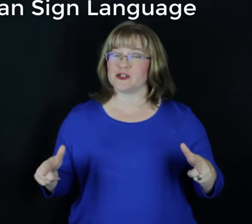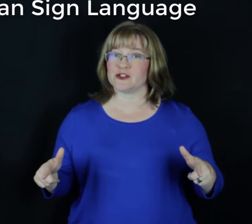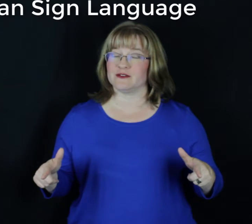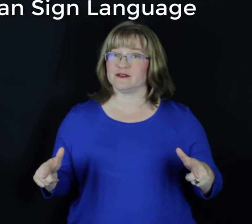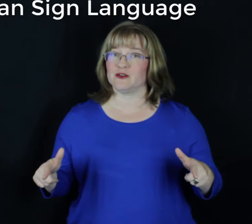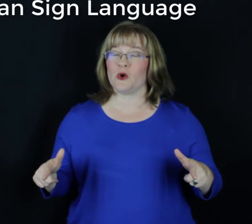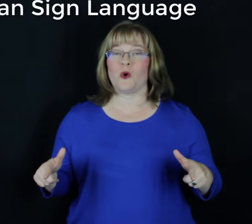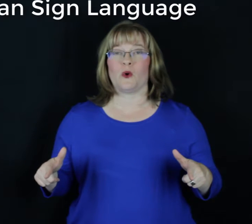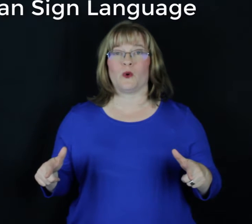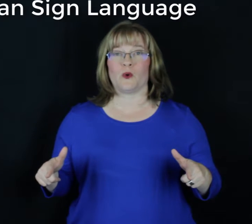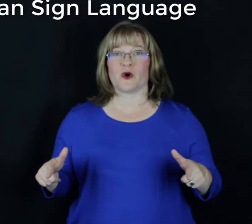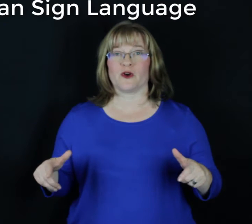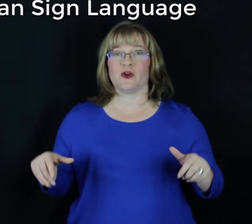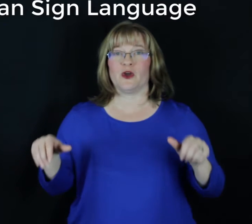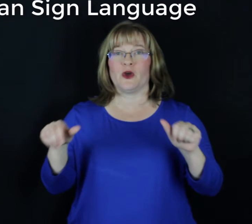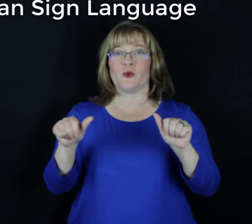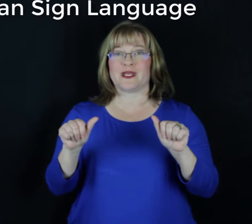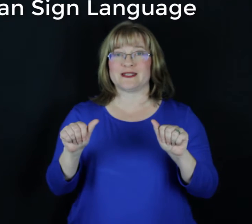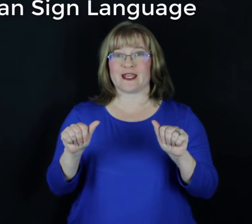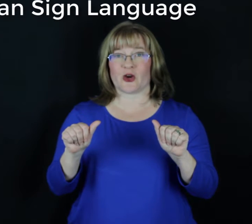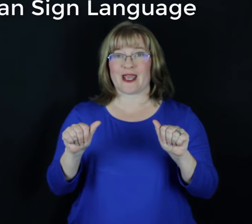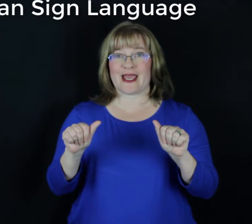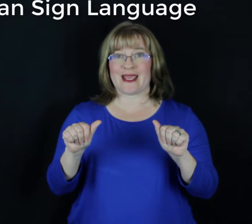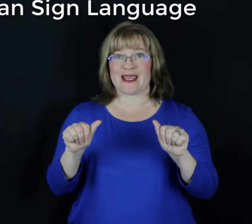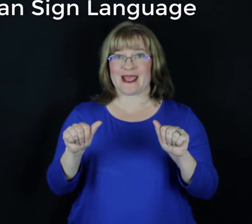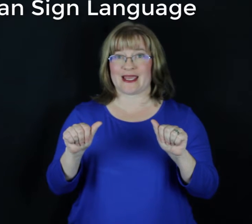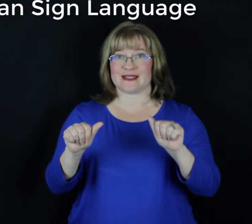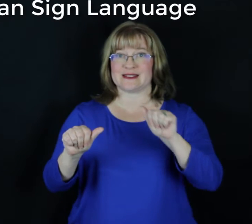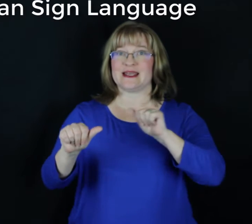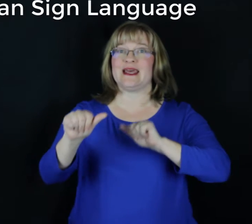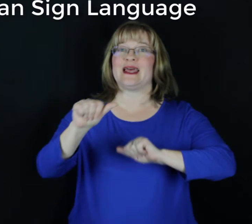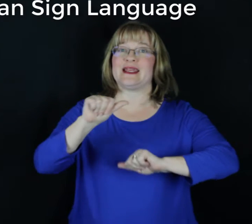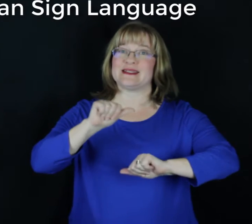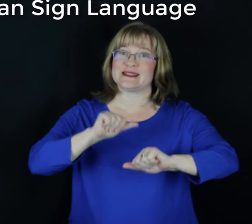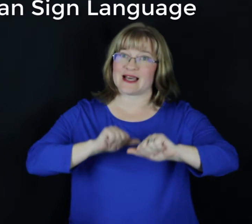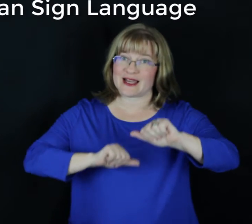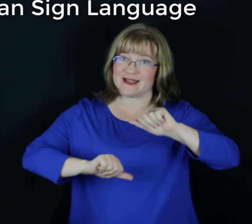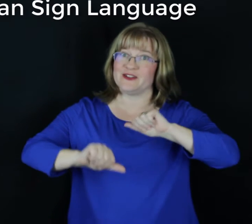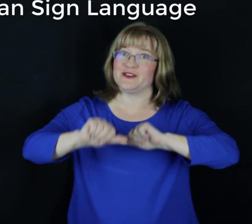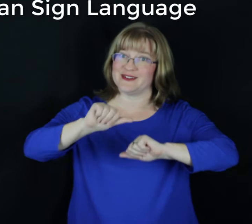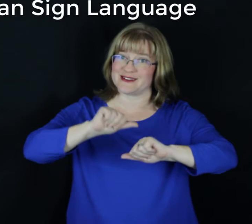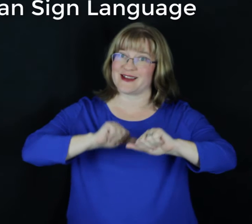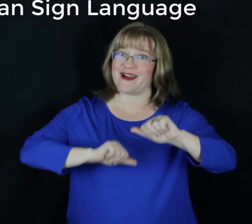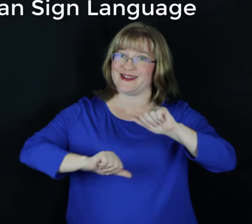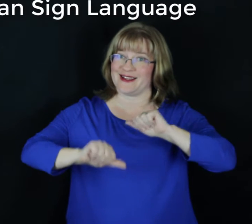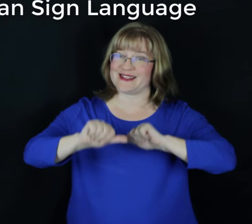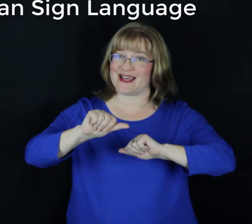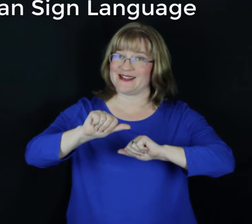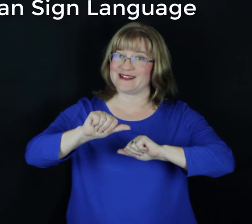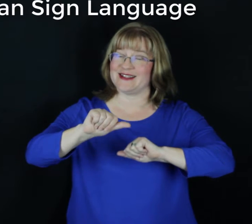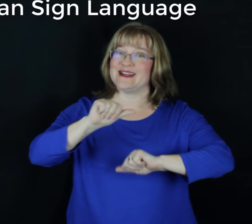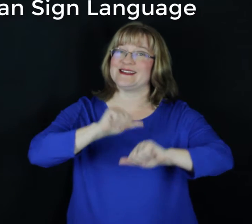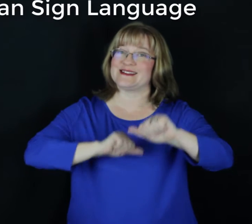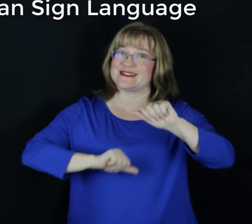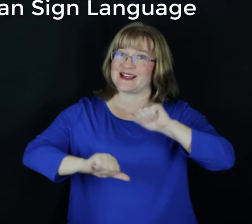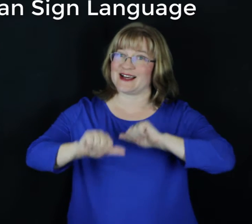Language, or we can take our A hands and sign like that,